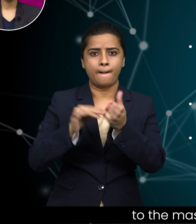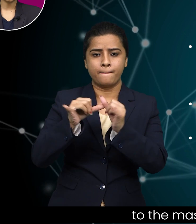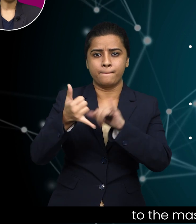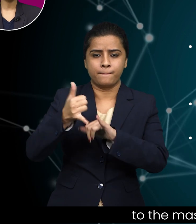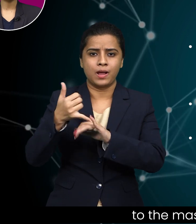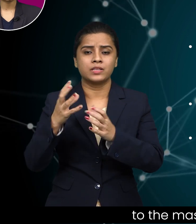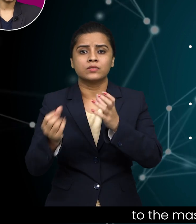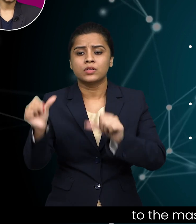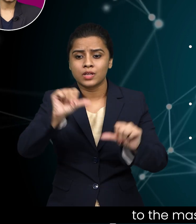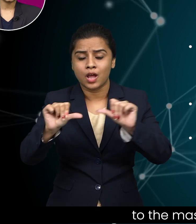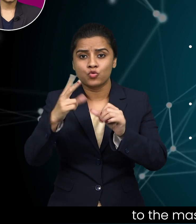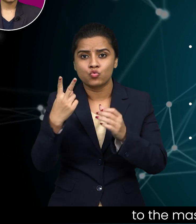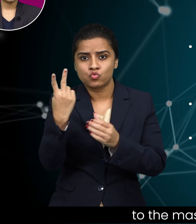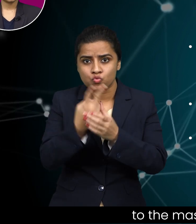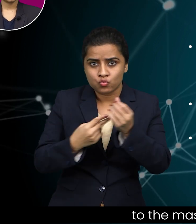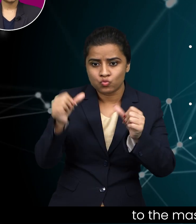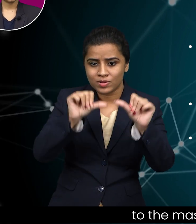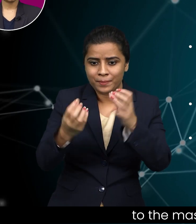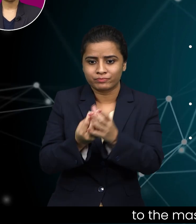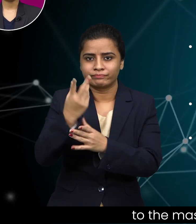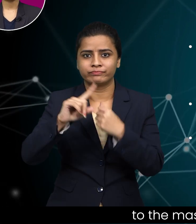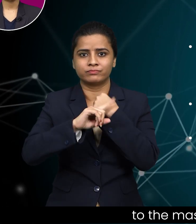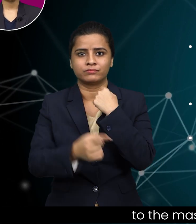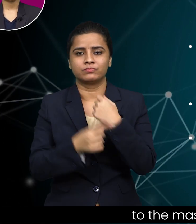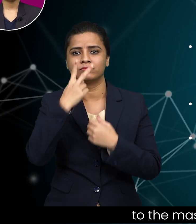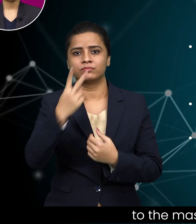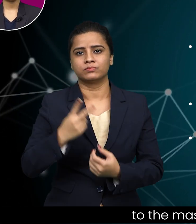the mass of the reactants.